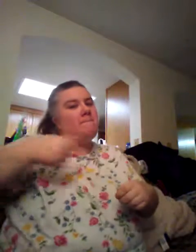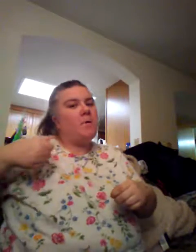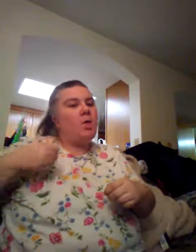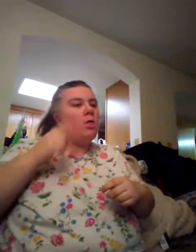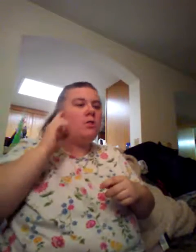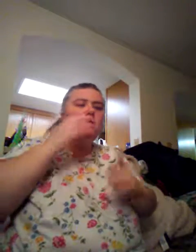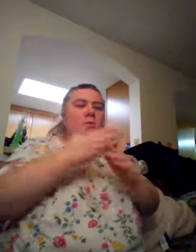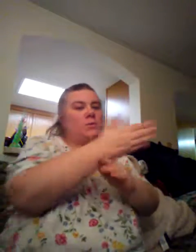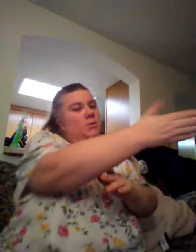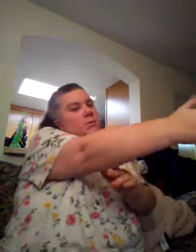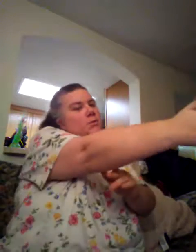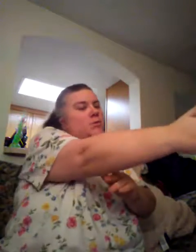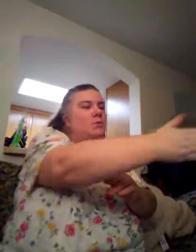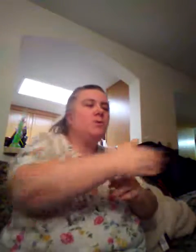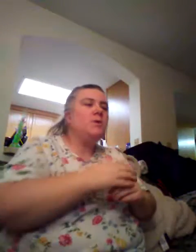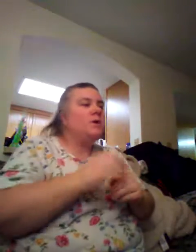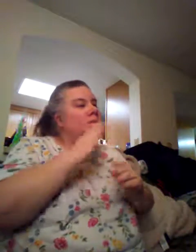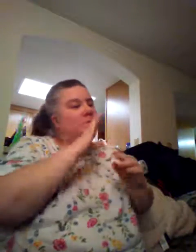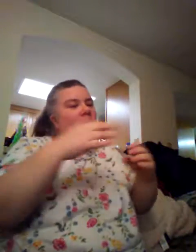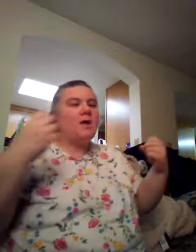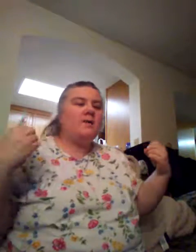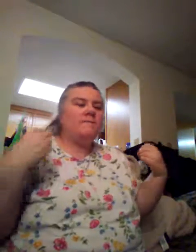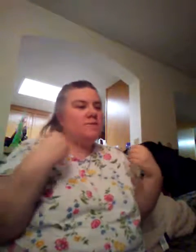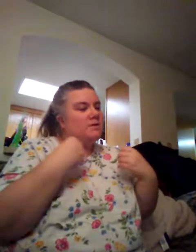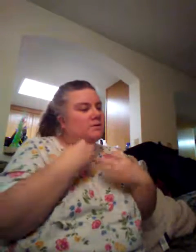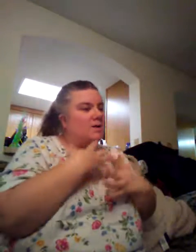pull through. Don't hesitate.